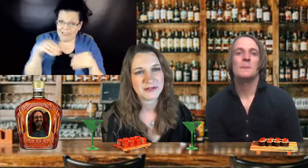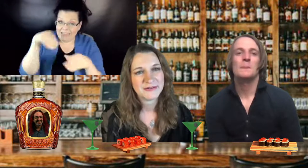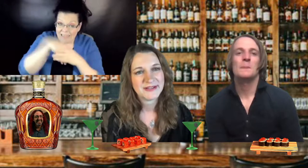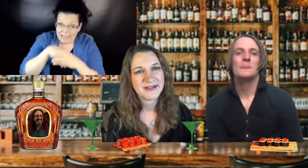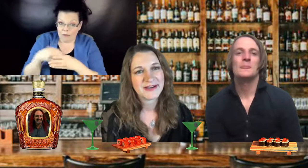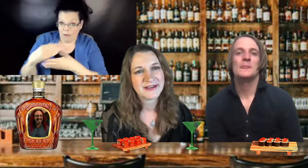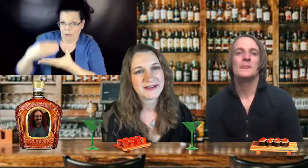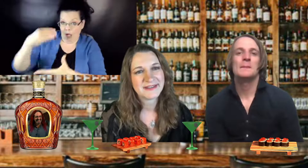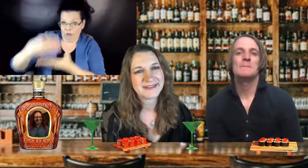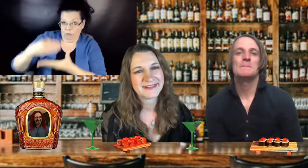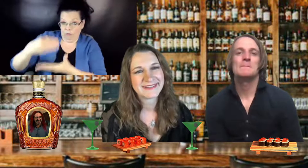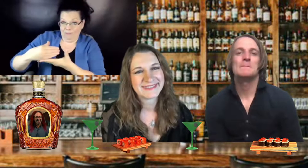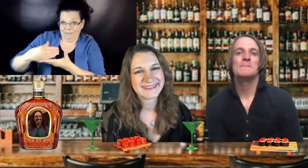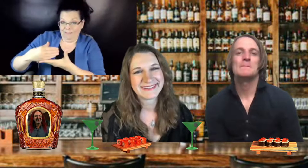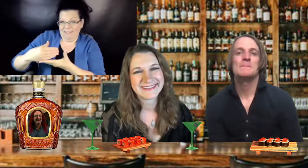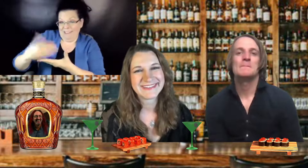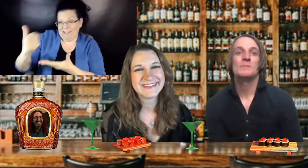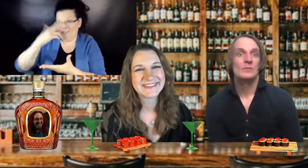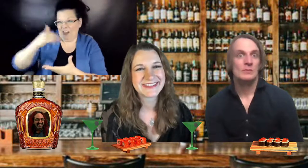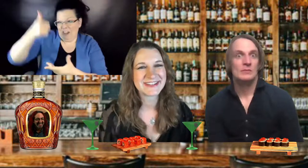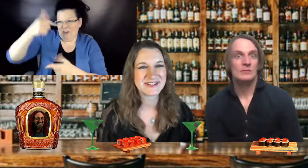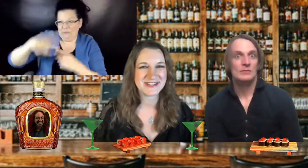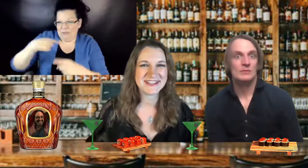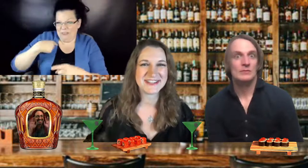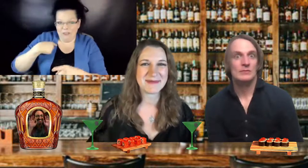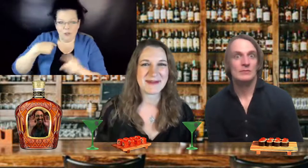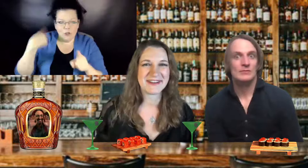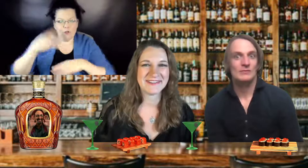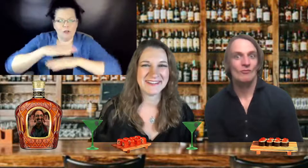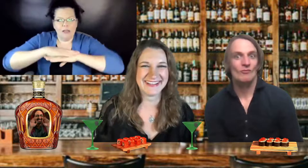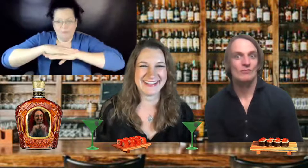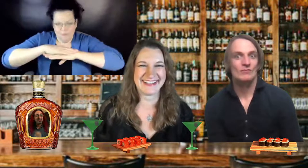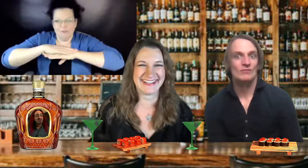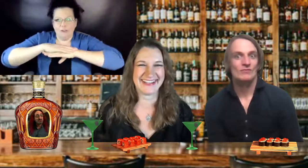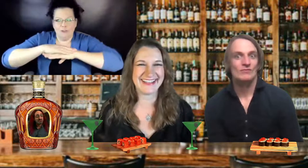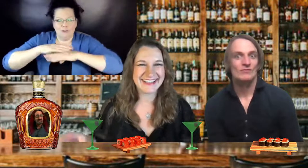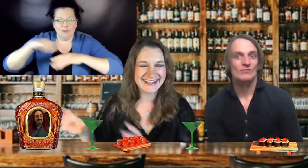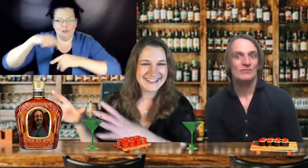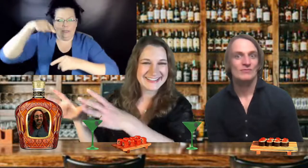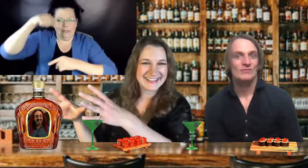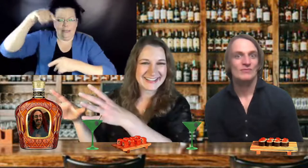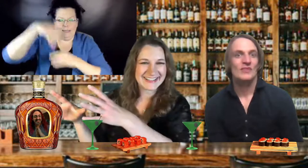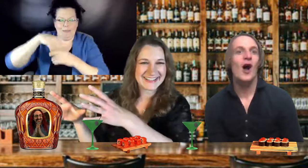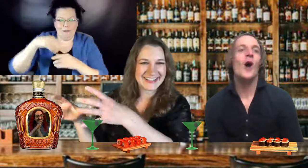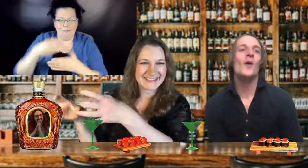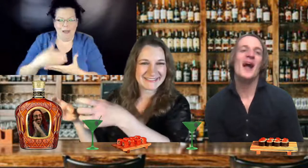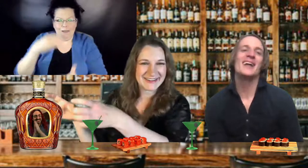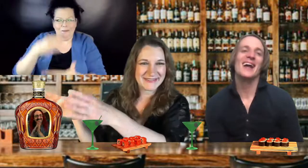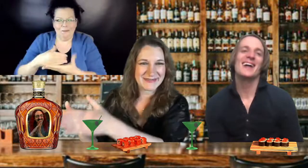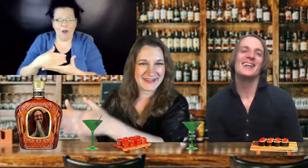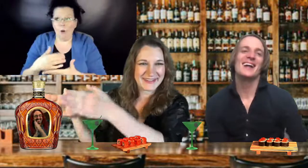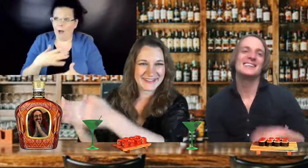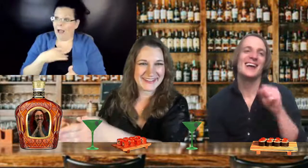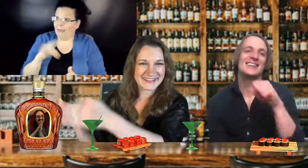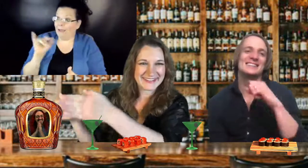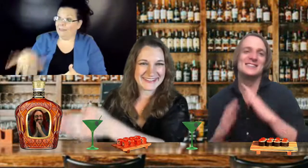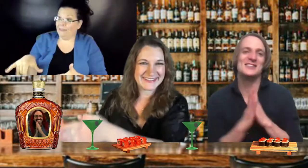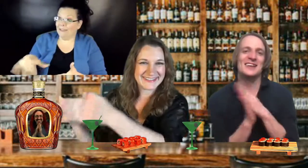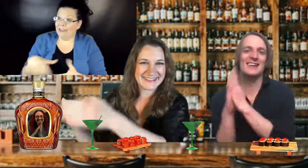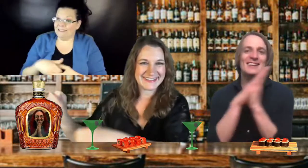bottle. Yes. You look like a genie in a bottle. Ooh, I like that. Rub the